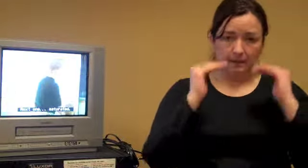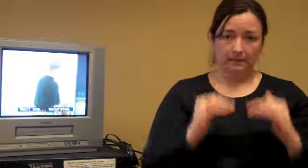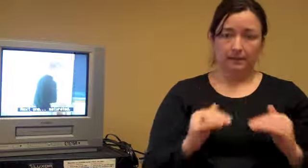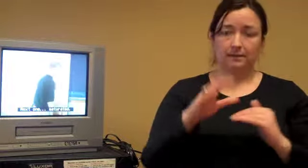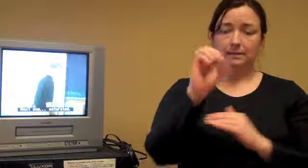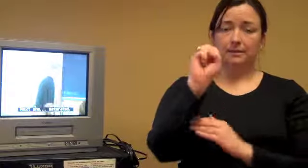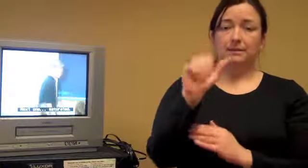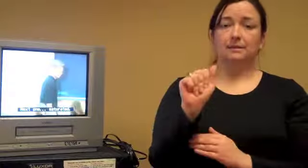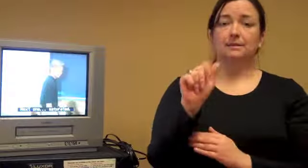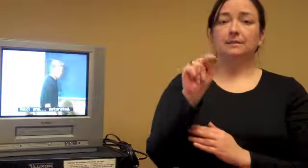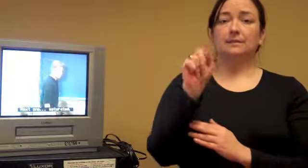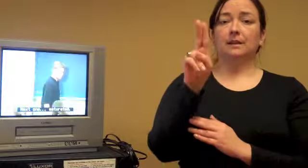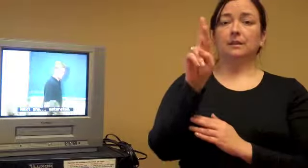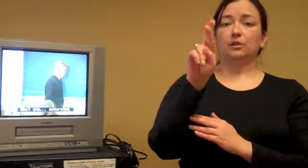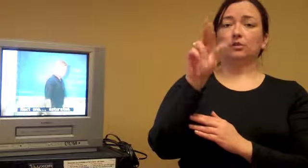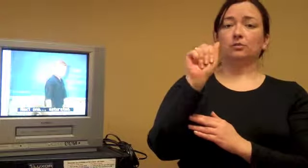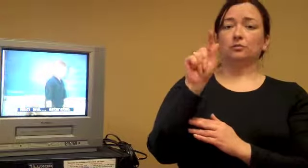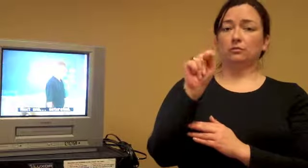Saturated.